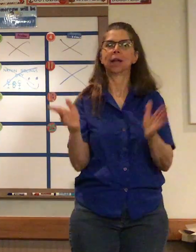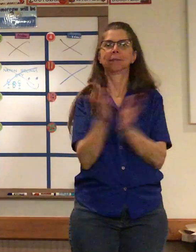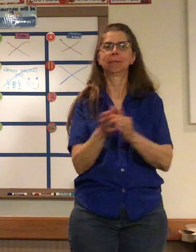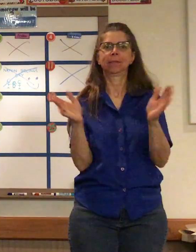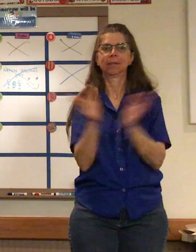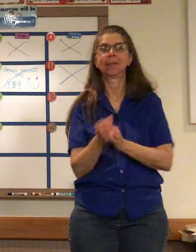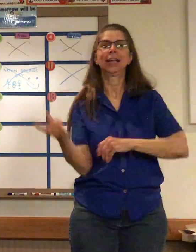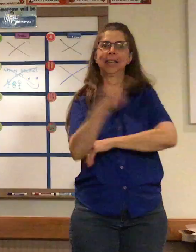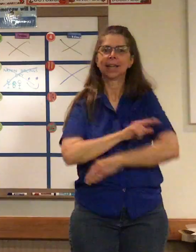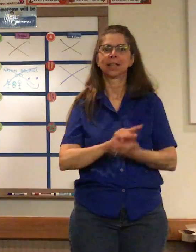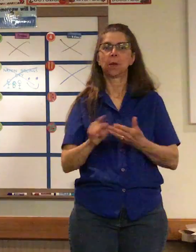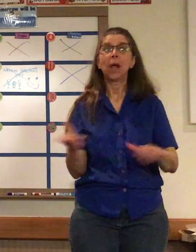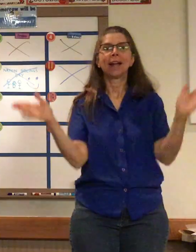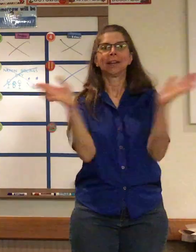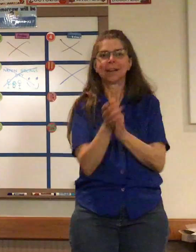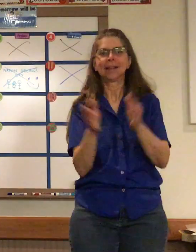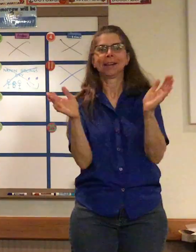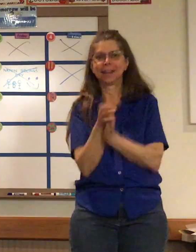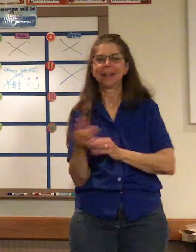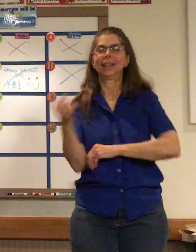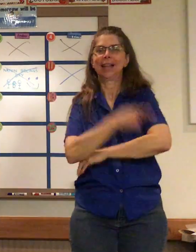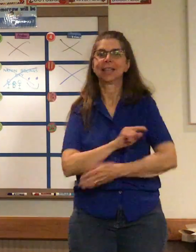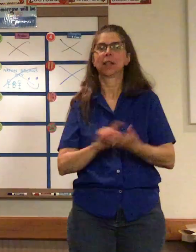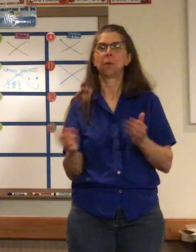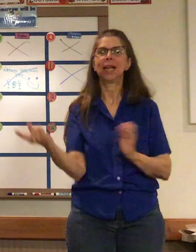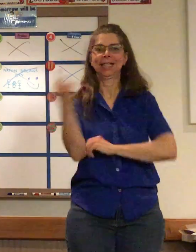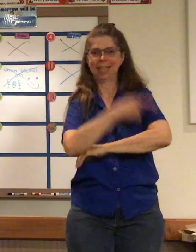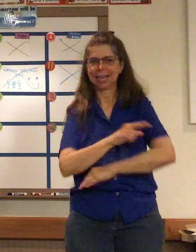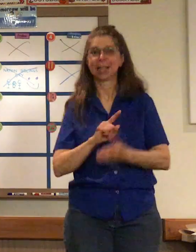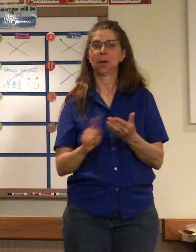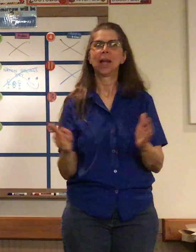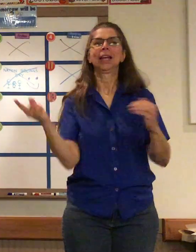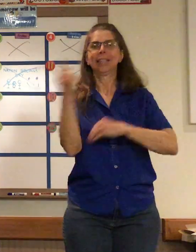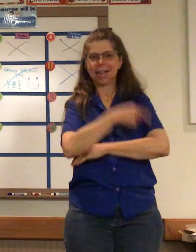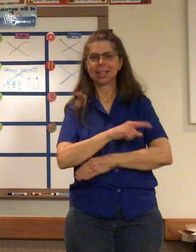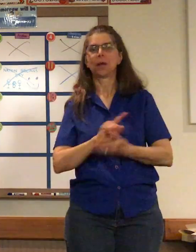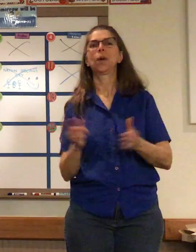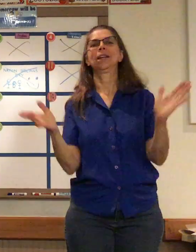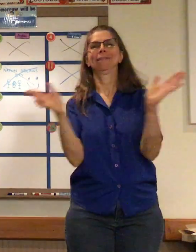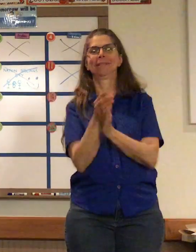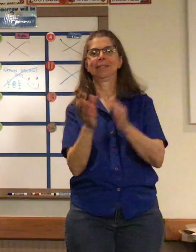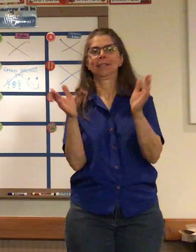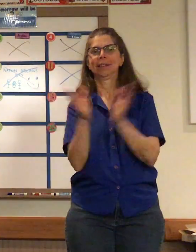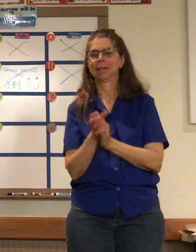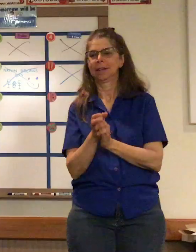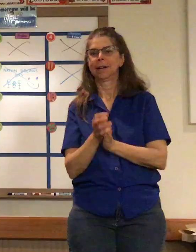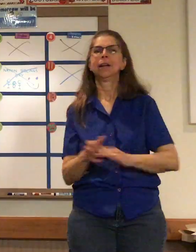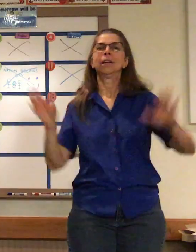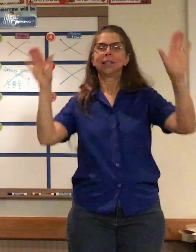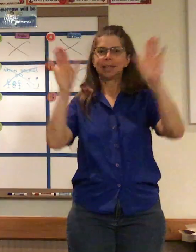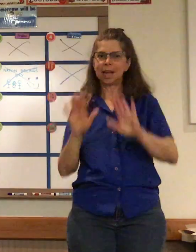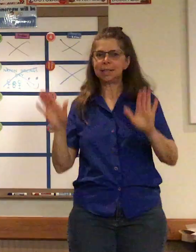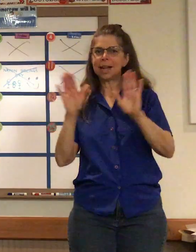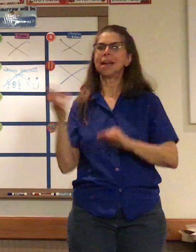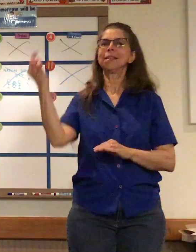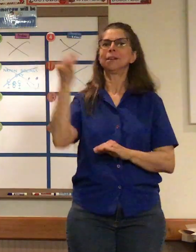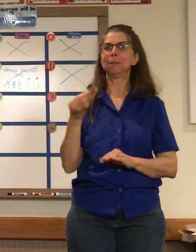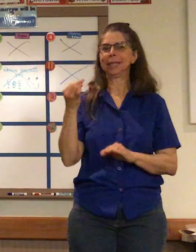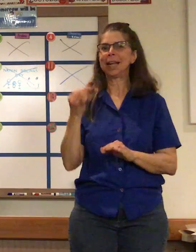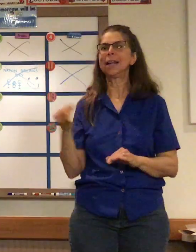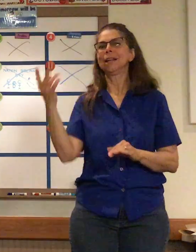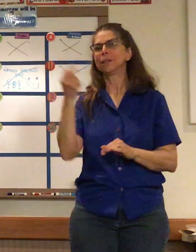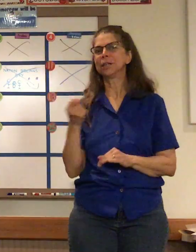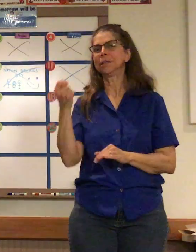the week. Days of the week. Days of the week. Days of the week. Days of the week. There's Sunday and